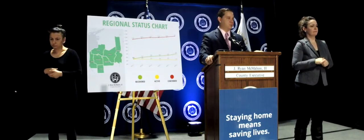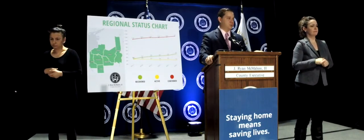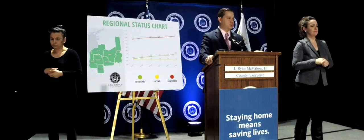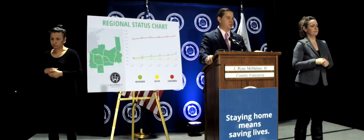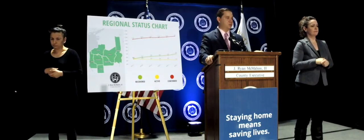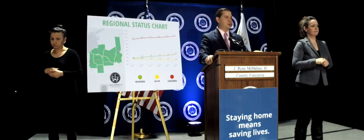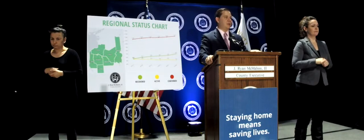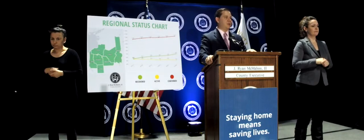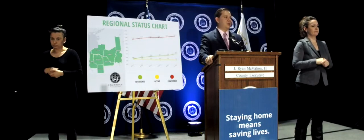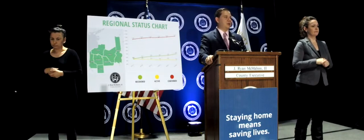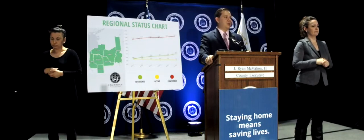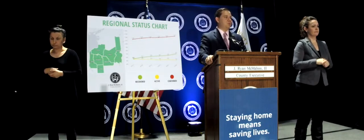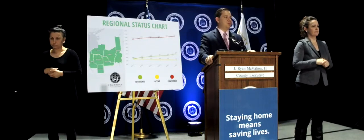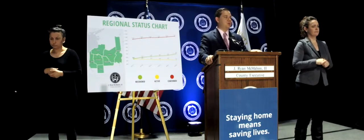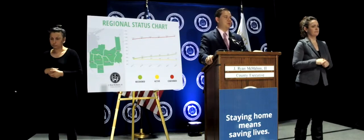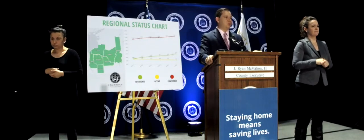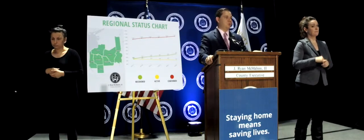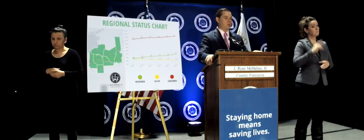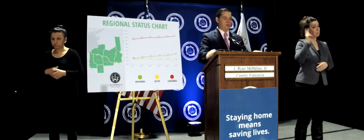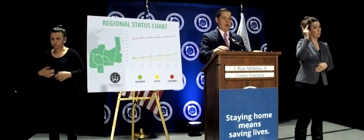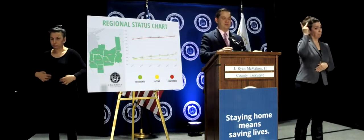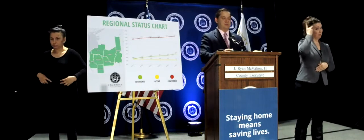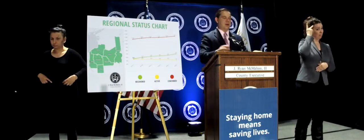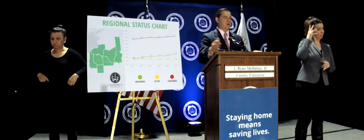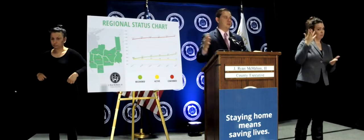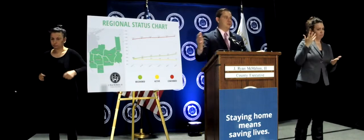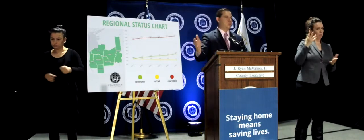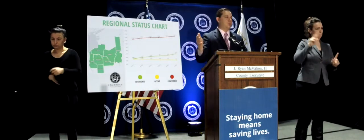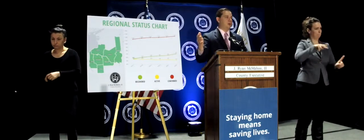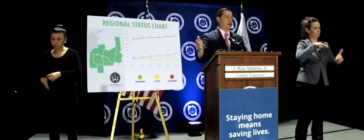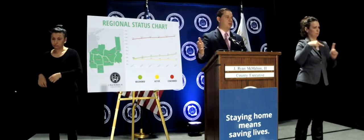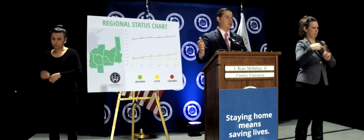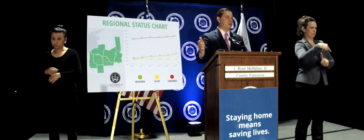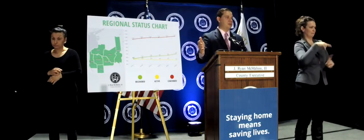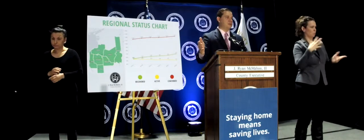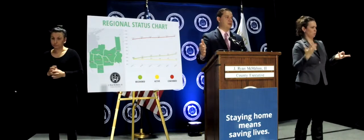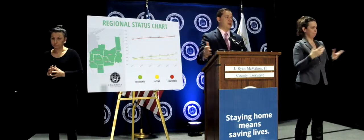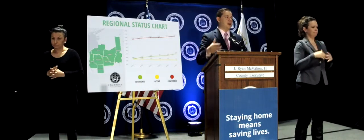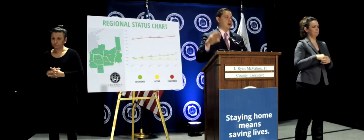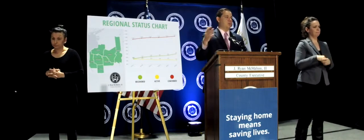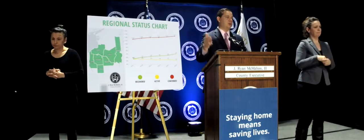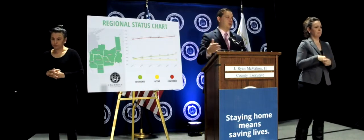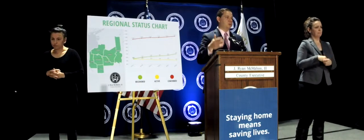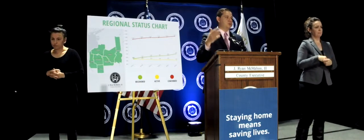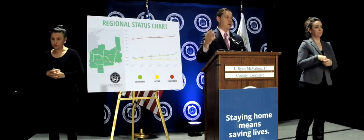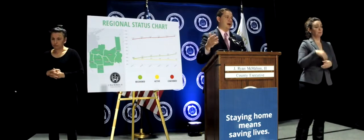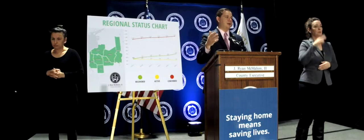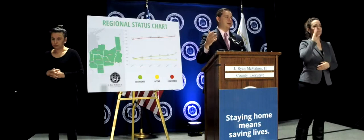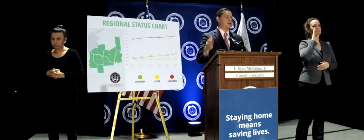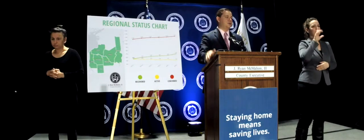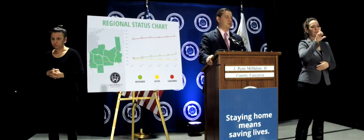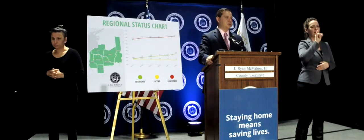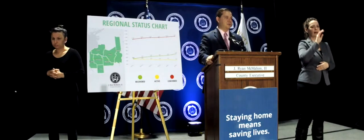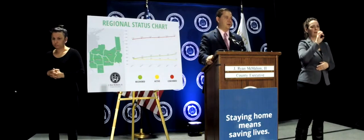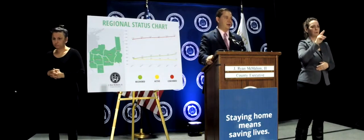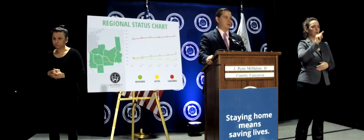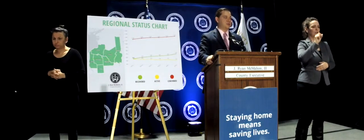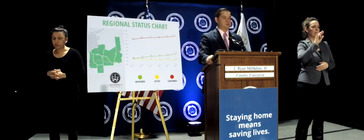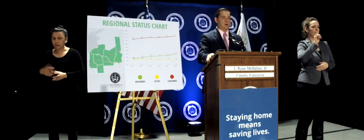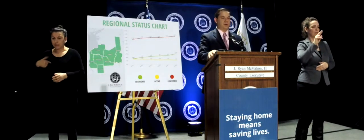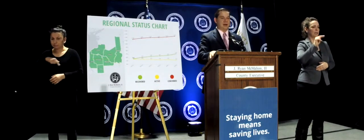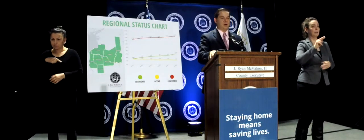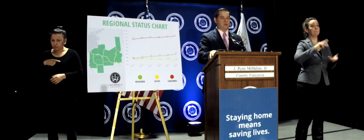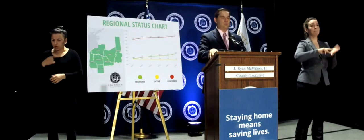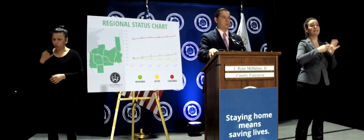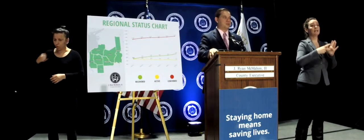to be in this position. We'd rather be with you, but we have to balance the public health needs and our ability to respond to treat this virus,